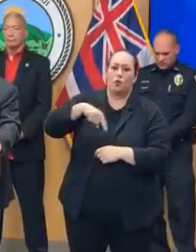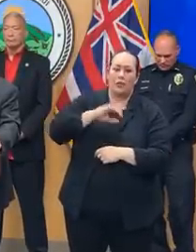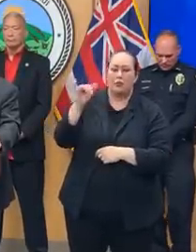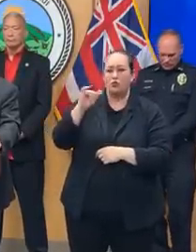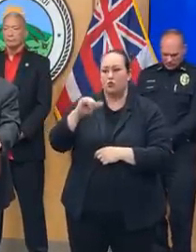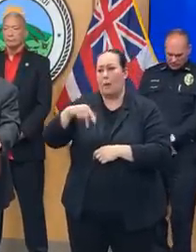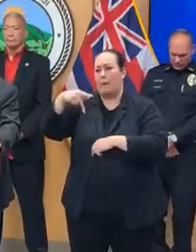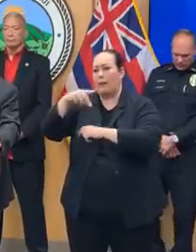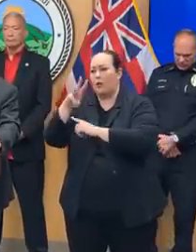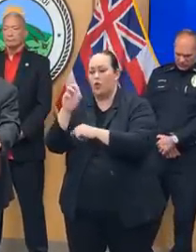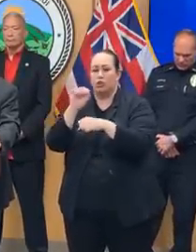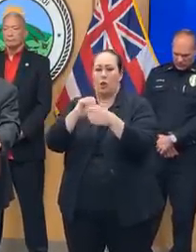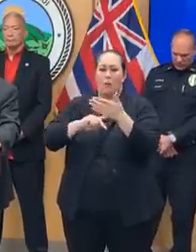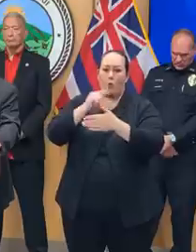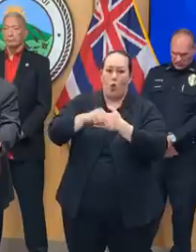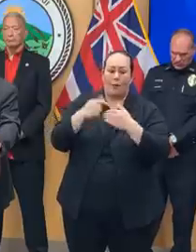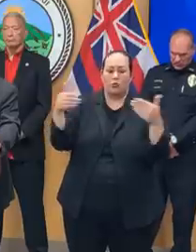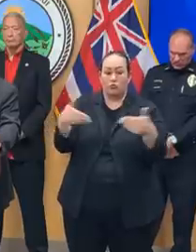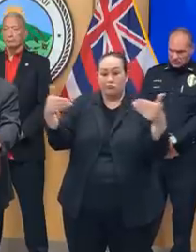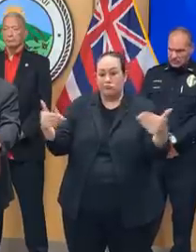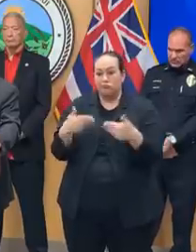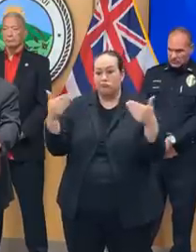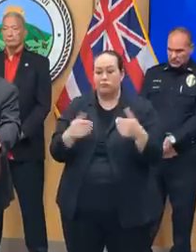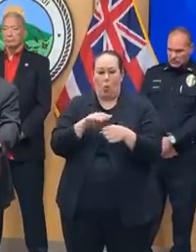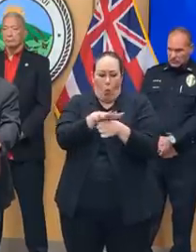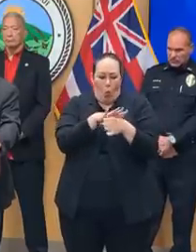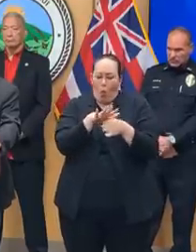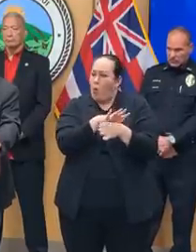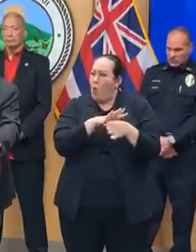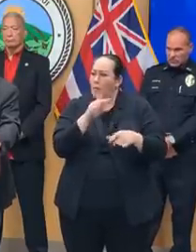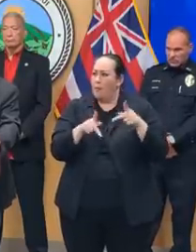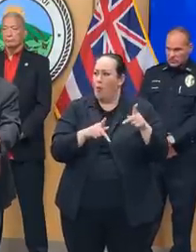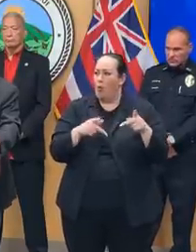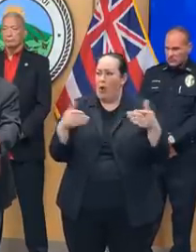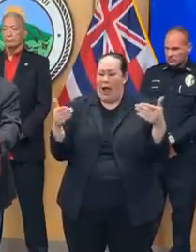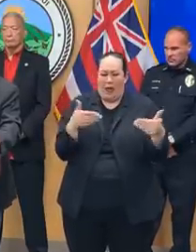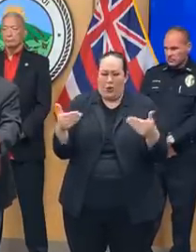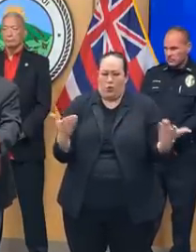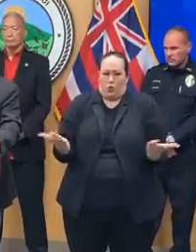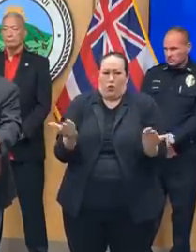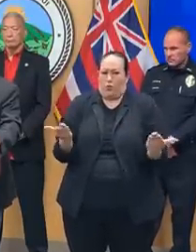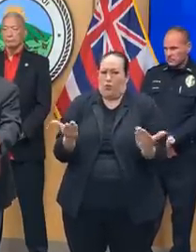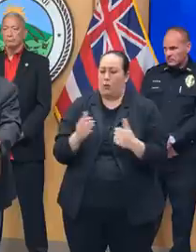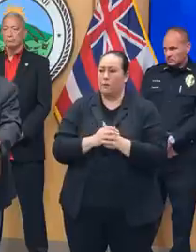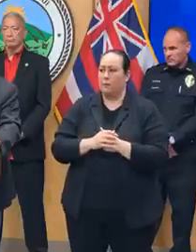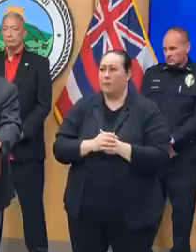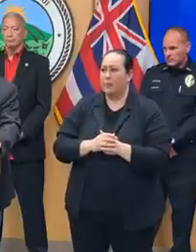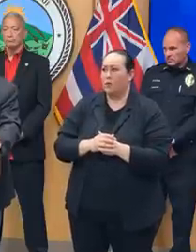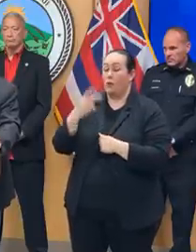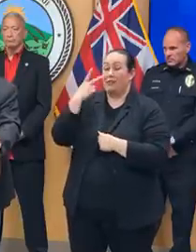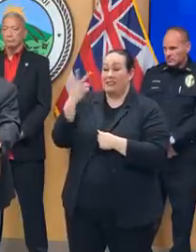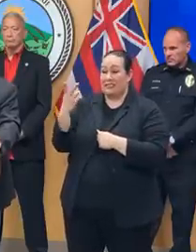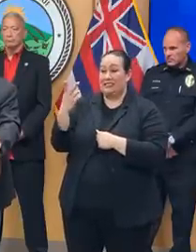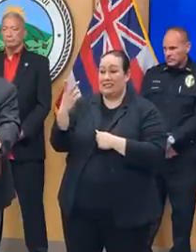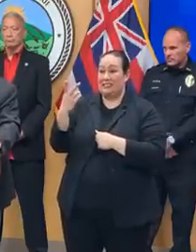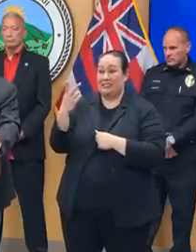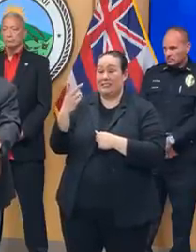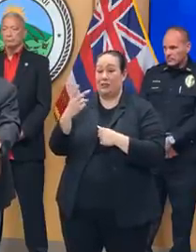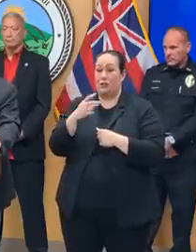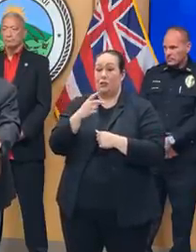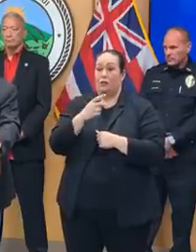program to hire local people so that work comes and stays to our local people. We have seen a decrease in